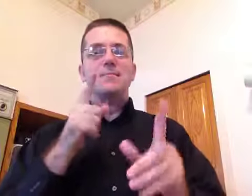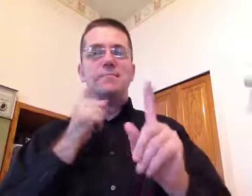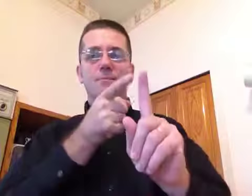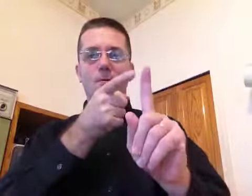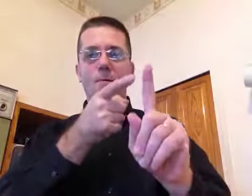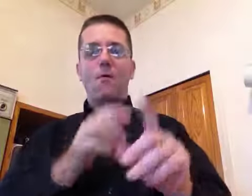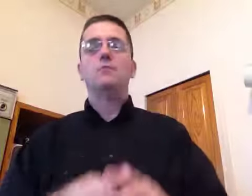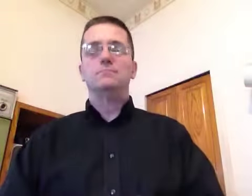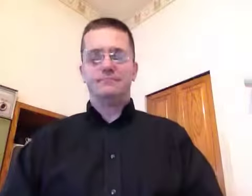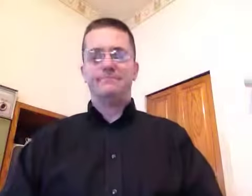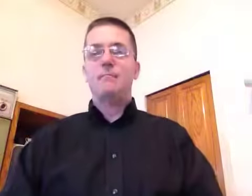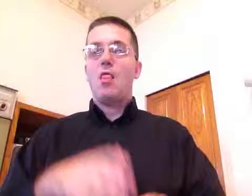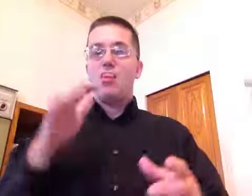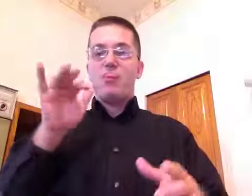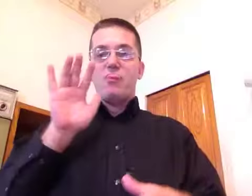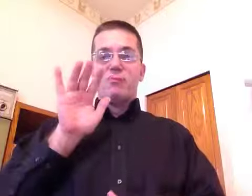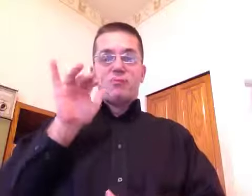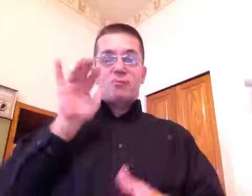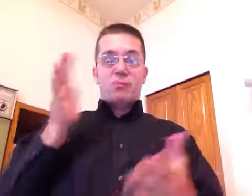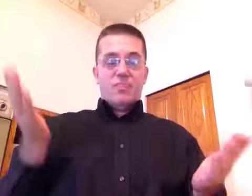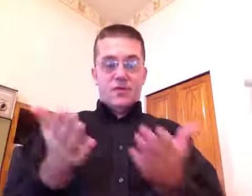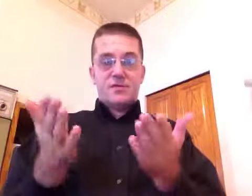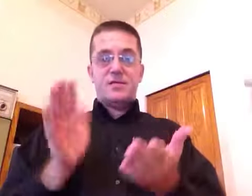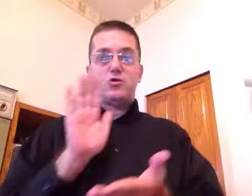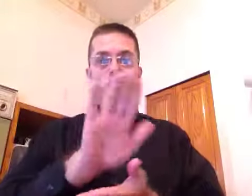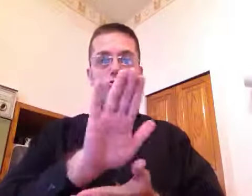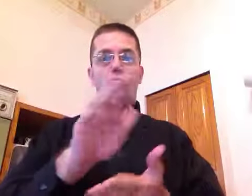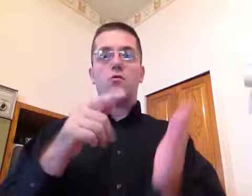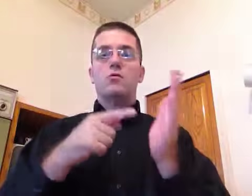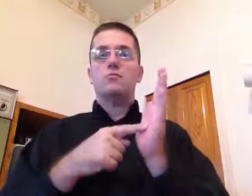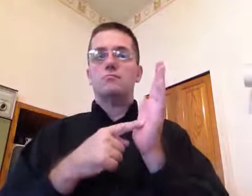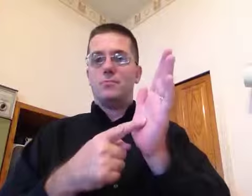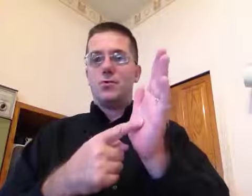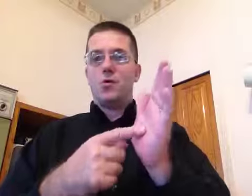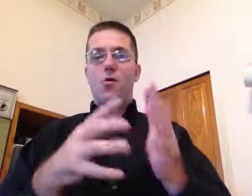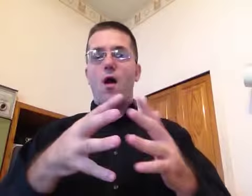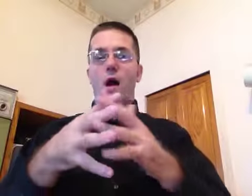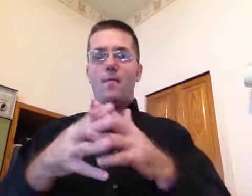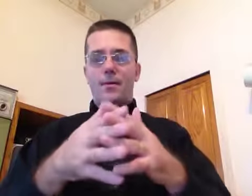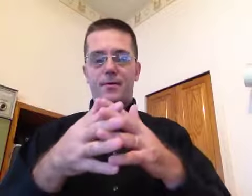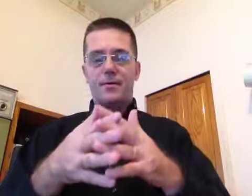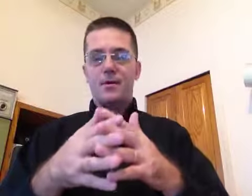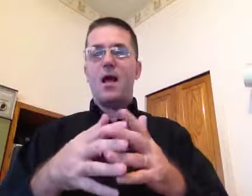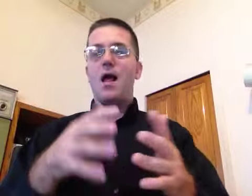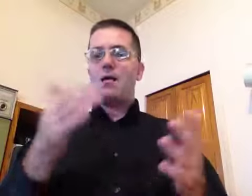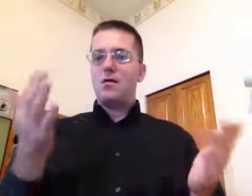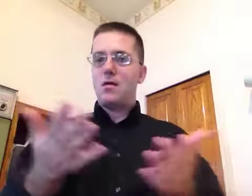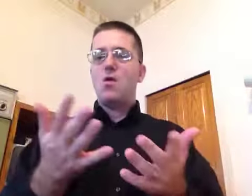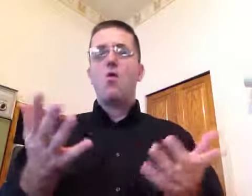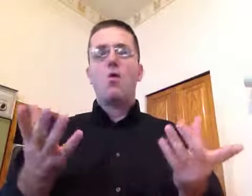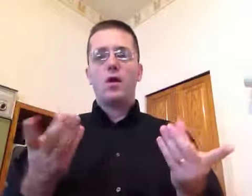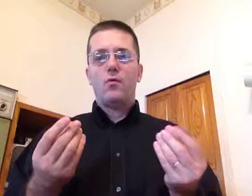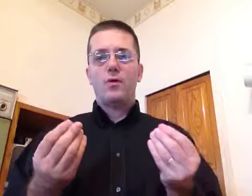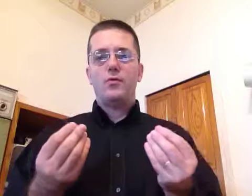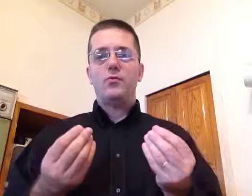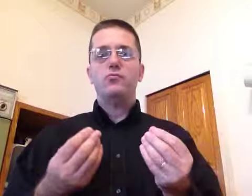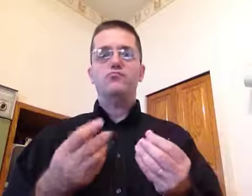your show, America, and you are learning how to handle you and your money. That's what we do. The phone number here, if you want to talk,